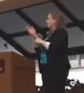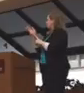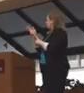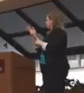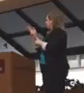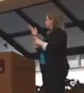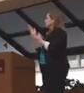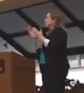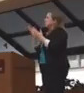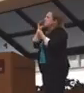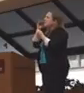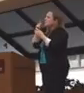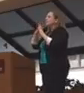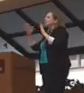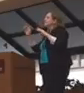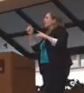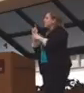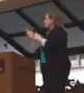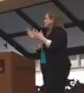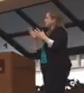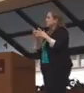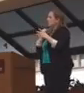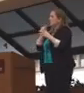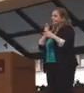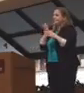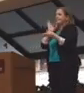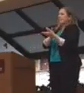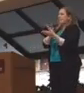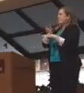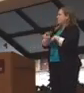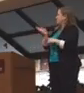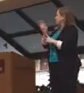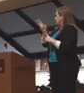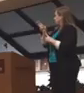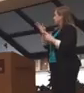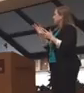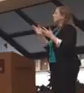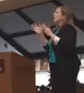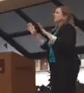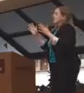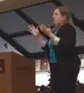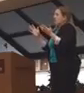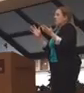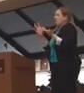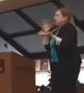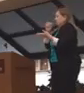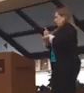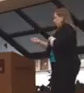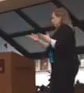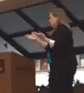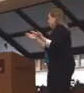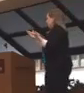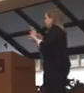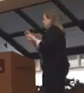through. Most people will start the video and then after 2 or 3 minutes, will simply stop and they don't watch